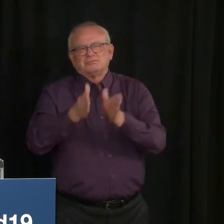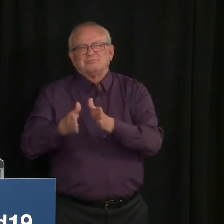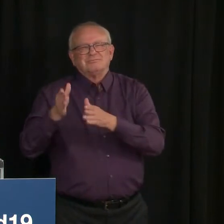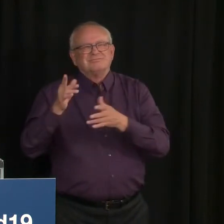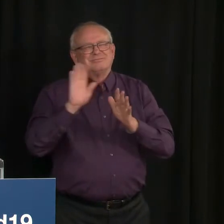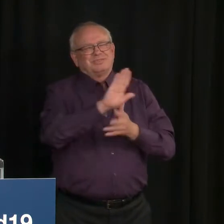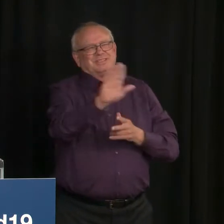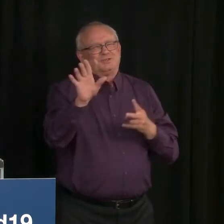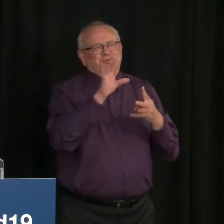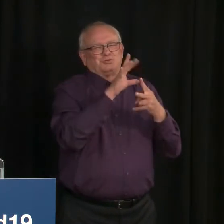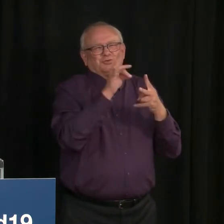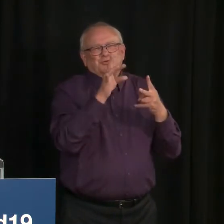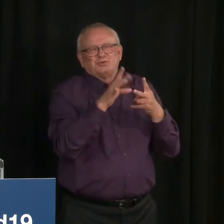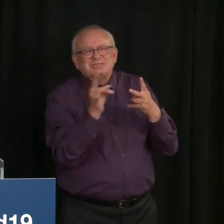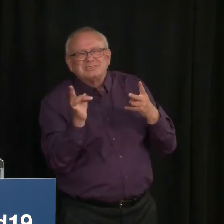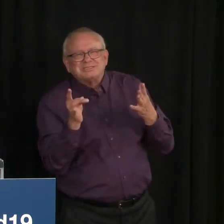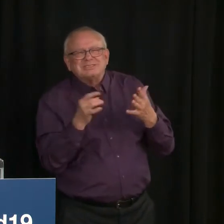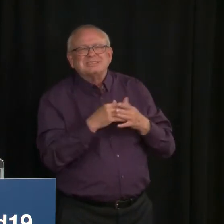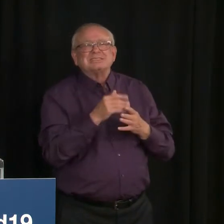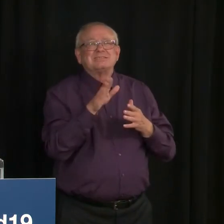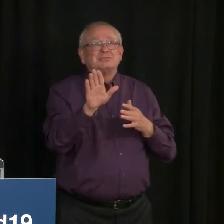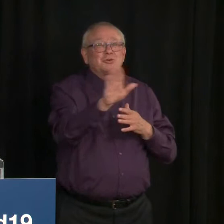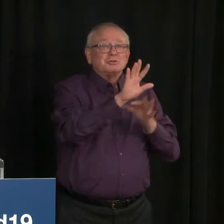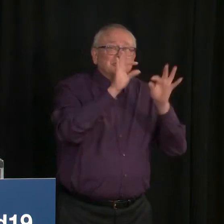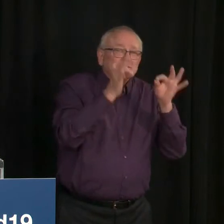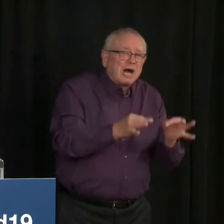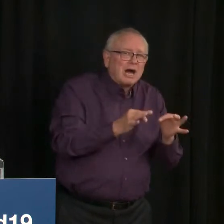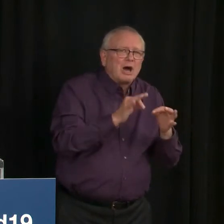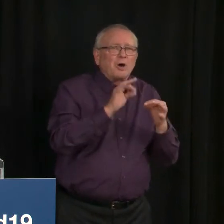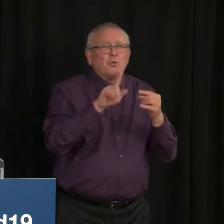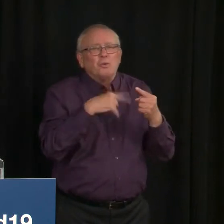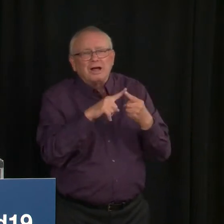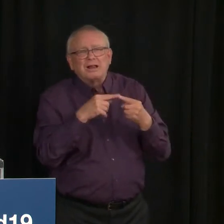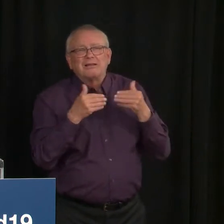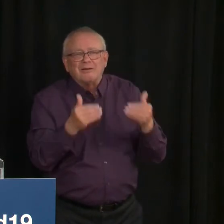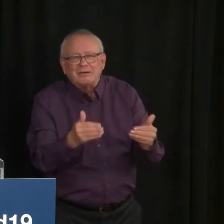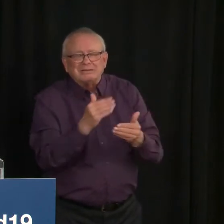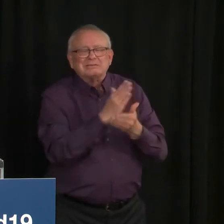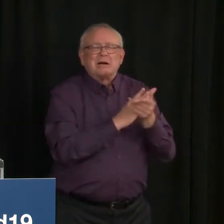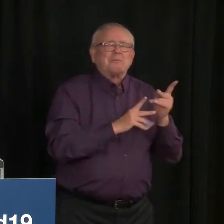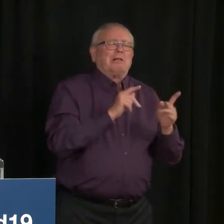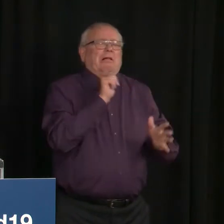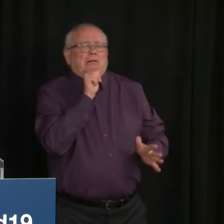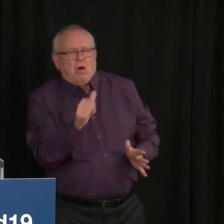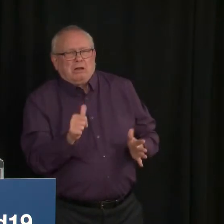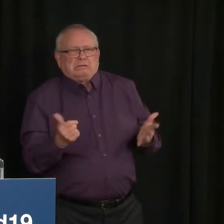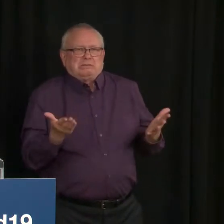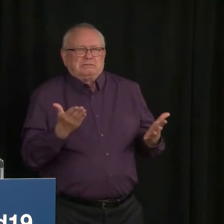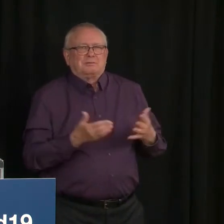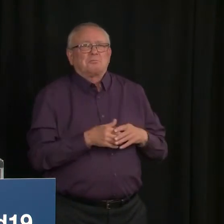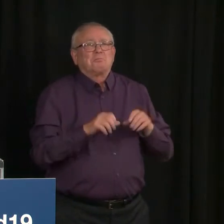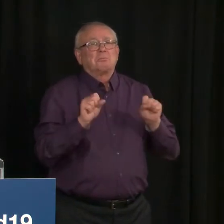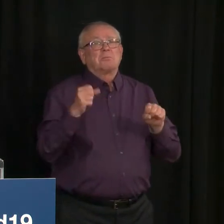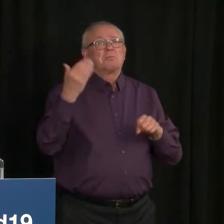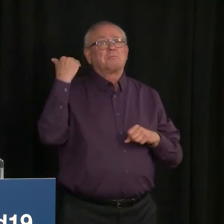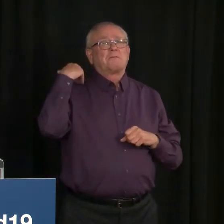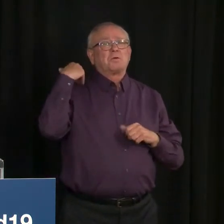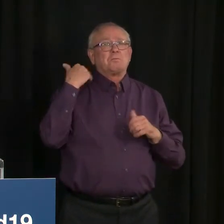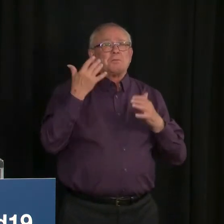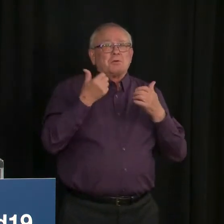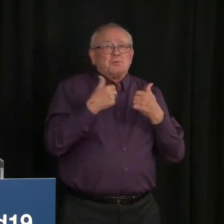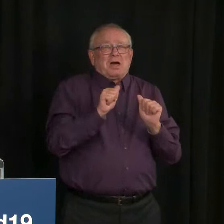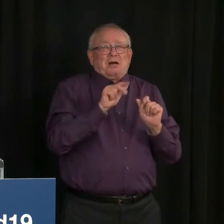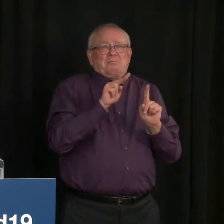on various timelines. We know that some people who may have tried to book an appointment at some point in the past, and perhaps there